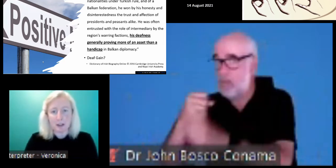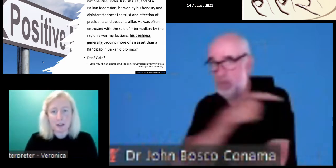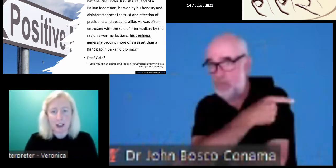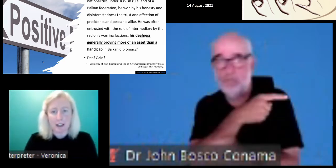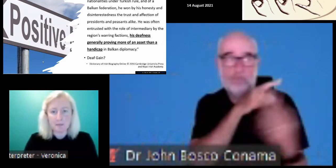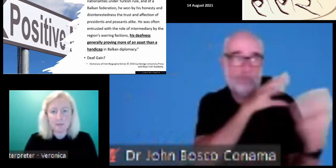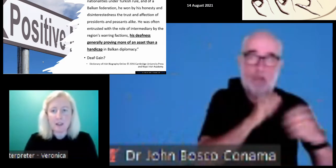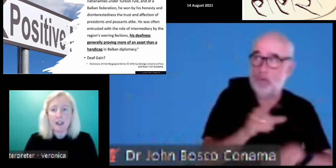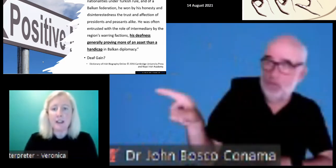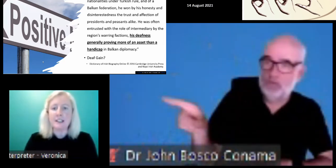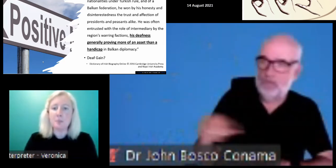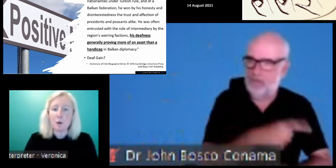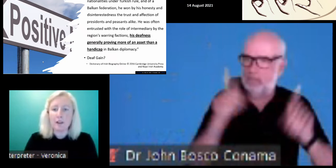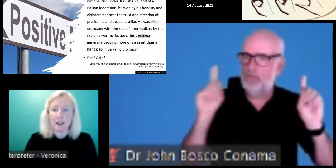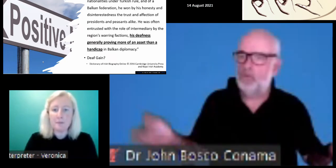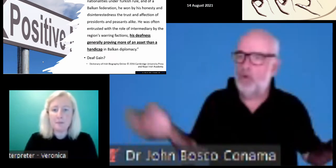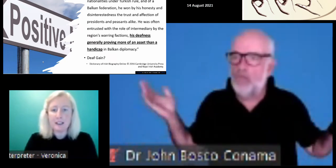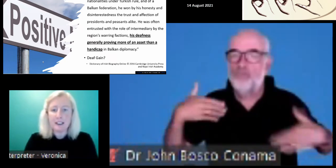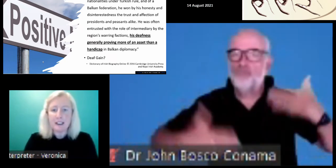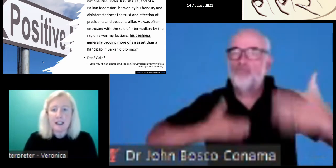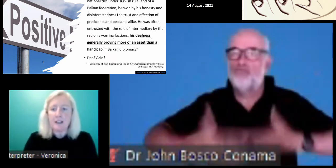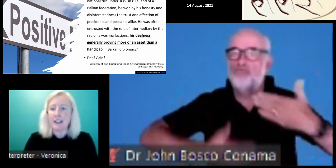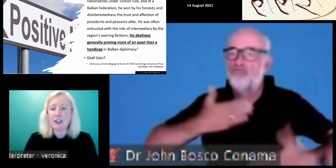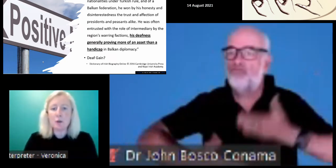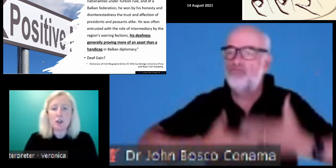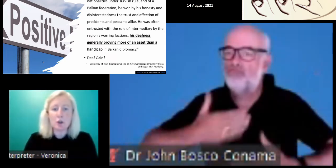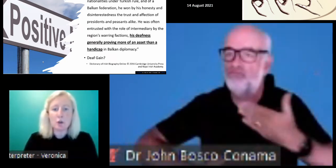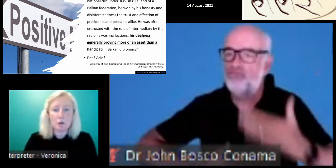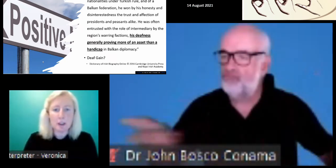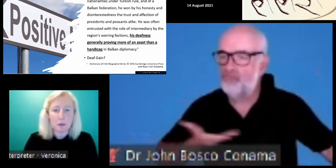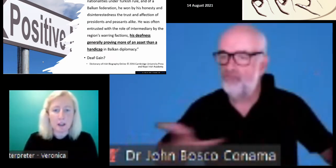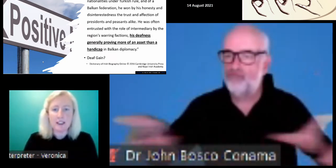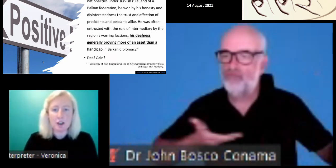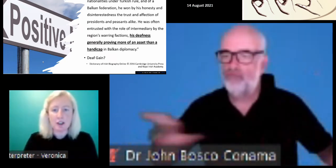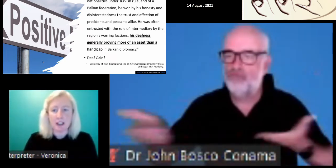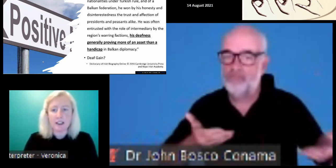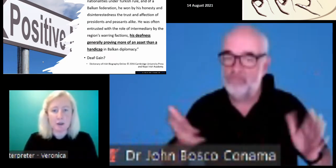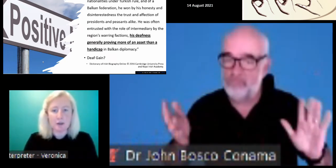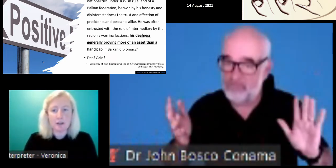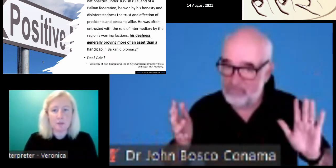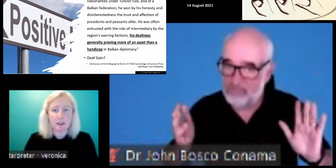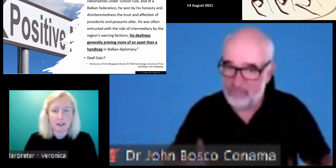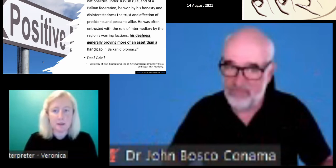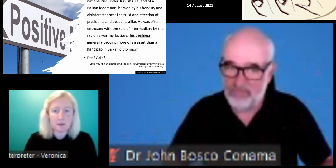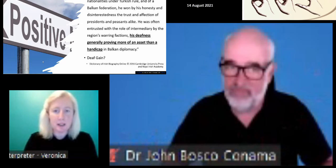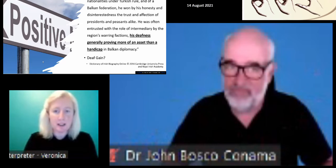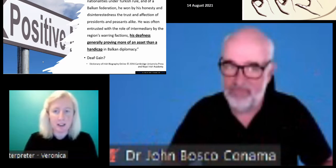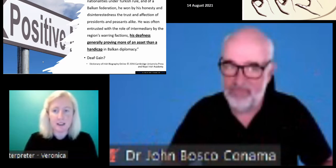published on him that spoke of him, they don't know who he was. He just continued to be a diplomat and